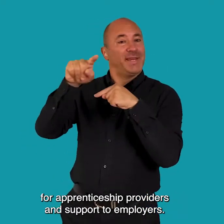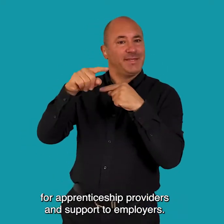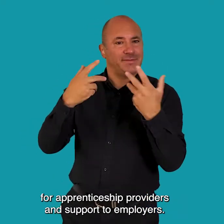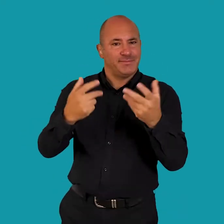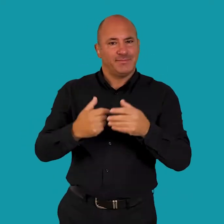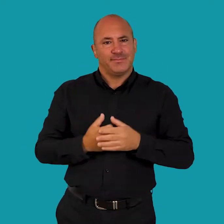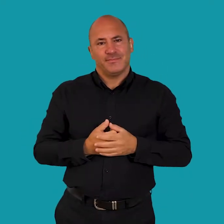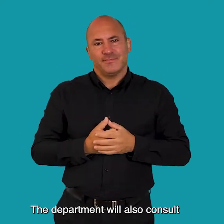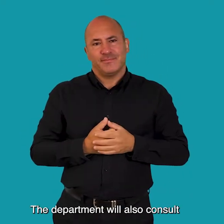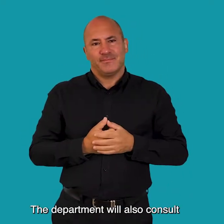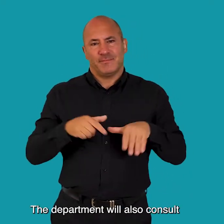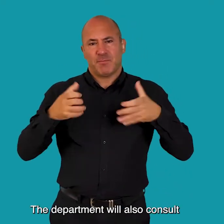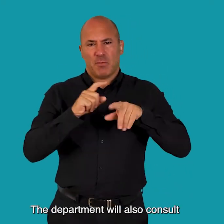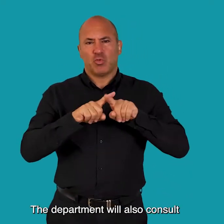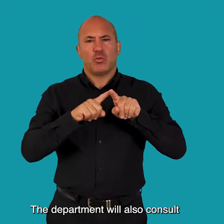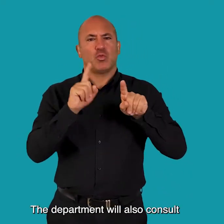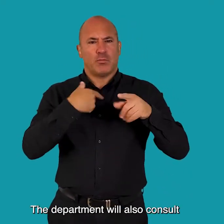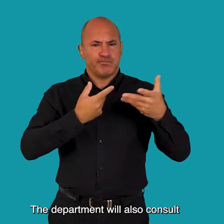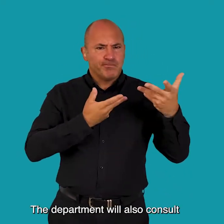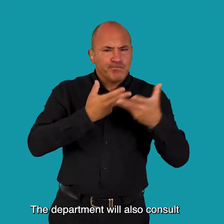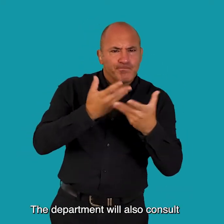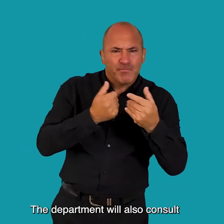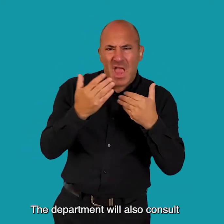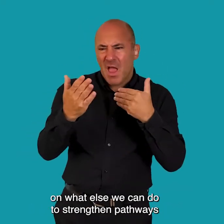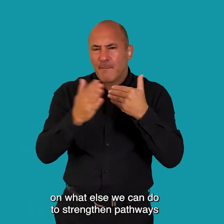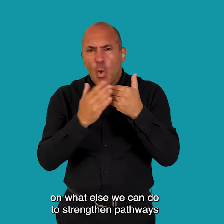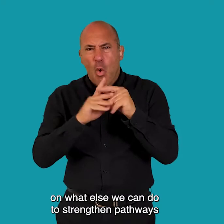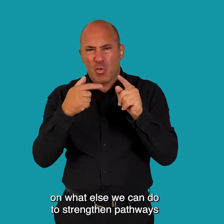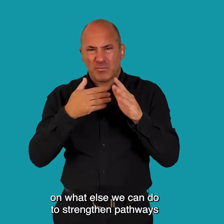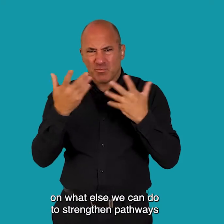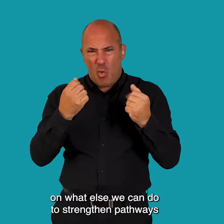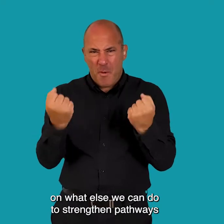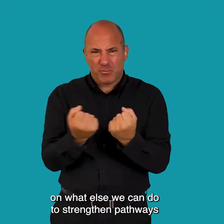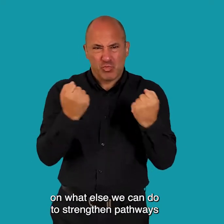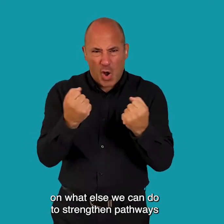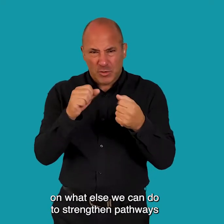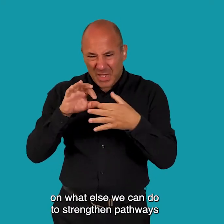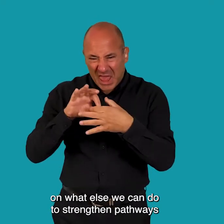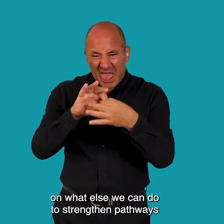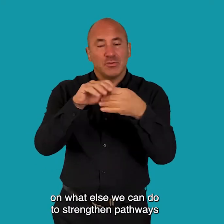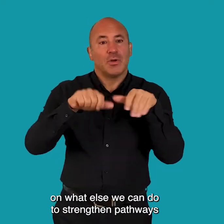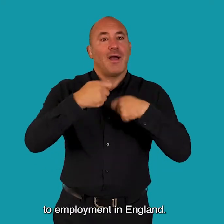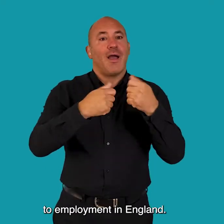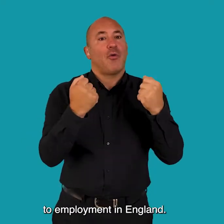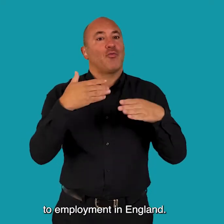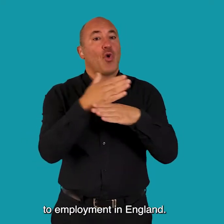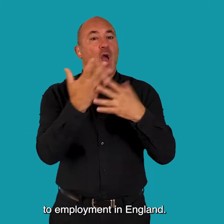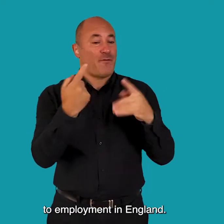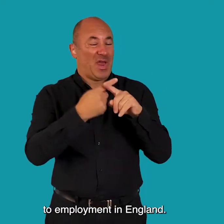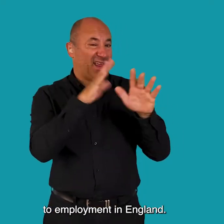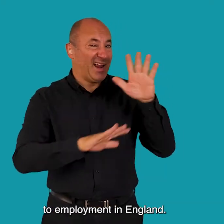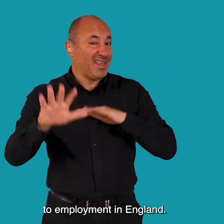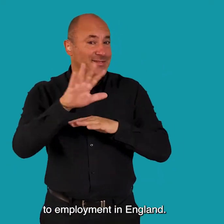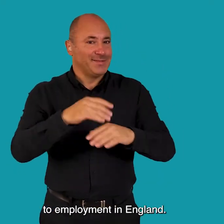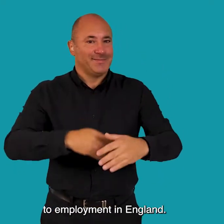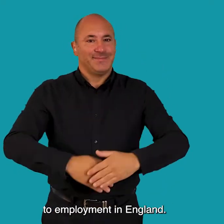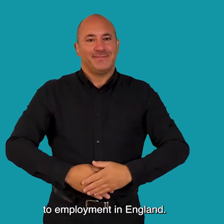employers. The department will also consult on what else we can do to strengthen pathways to employment in